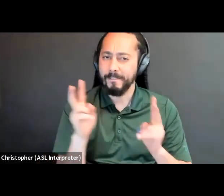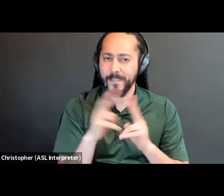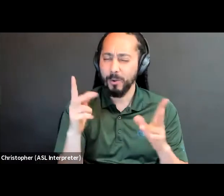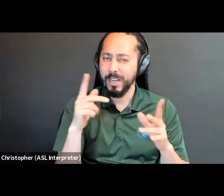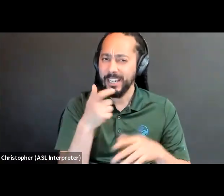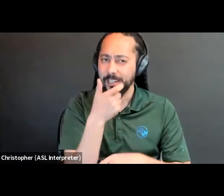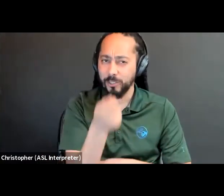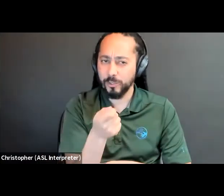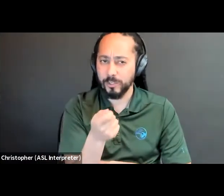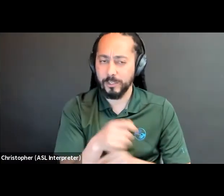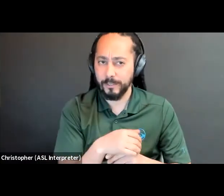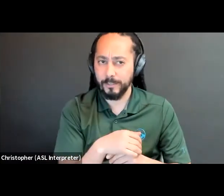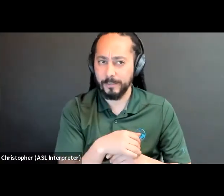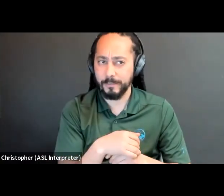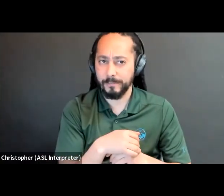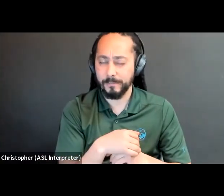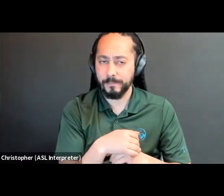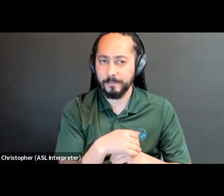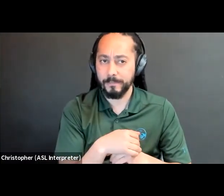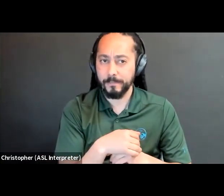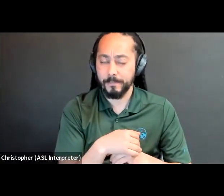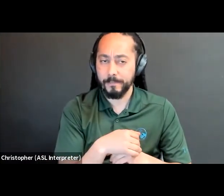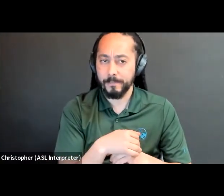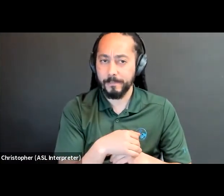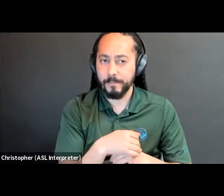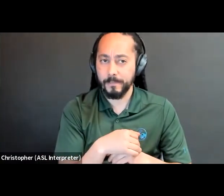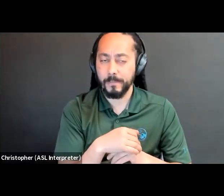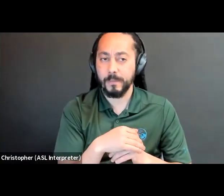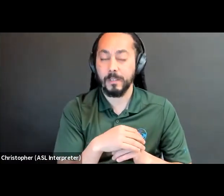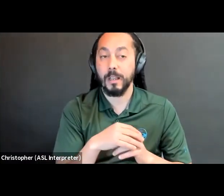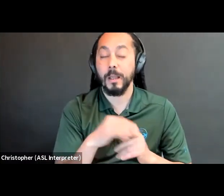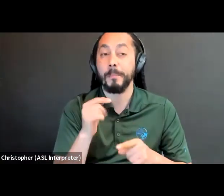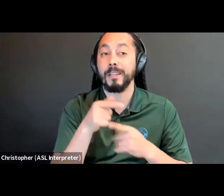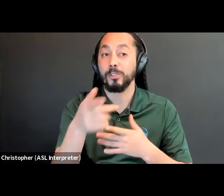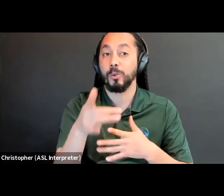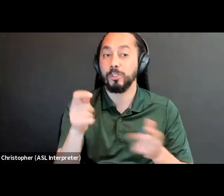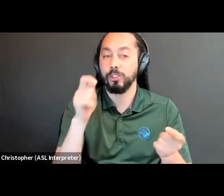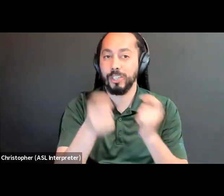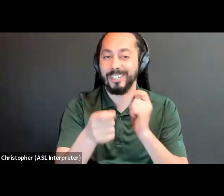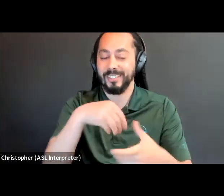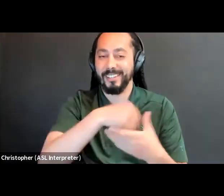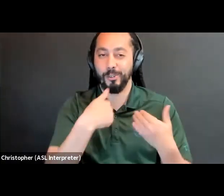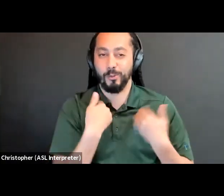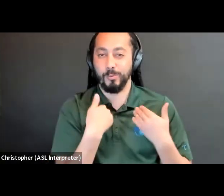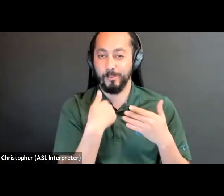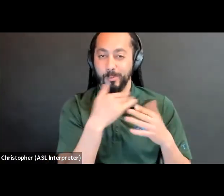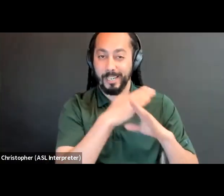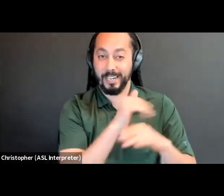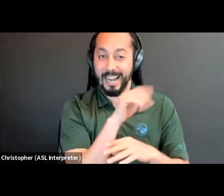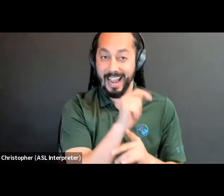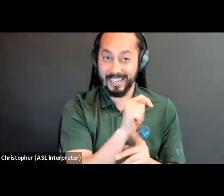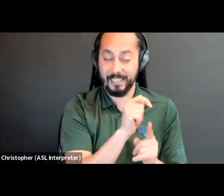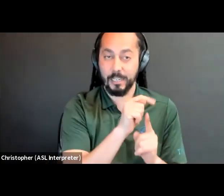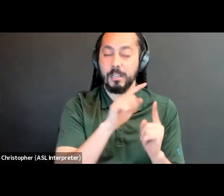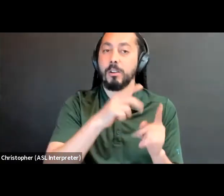while they commonly refer to those changes in the Youth Protection Act to legitimize the recourse